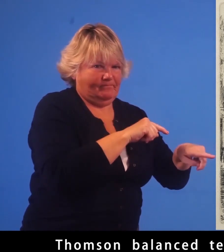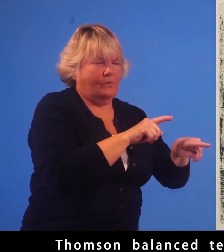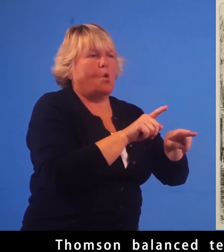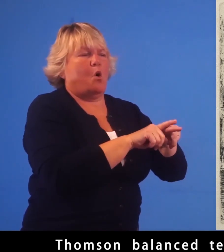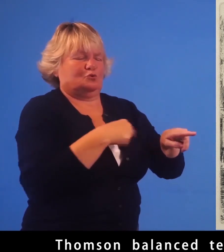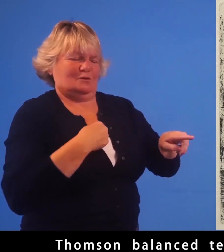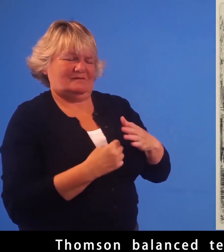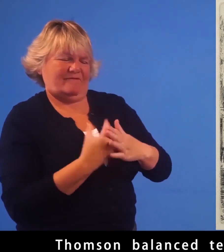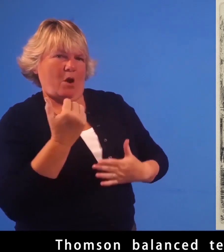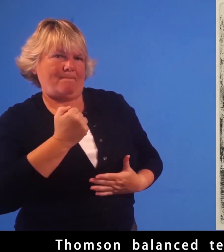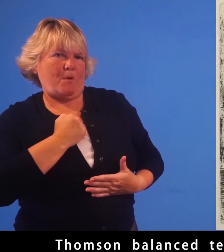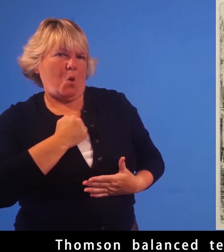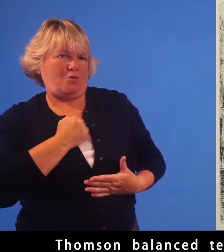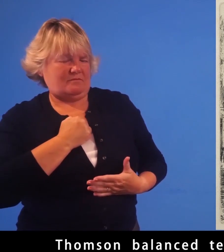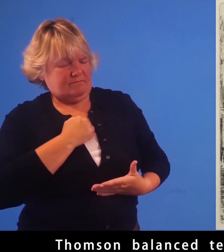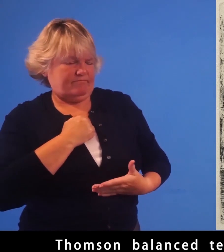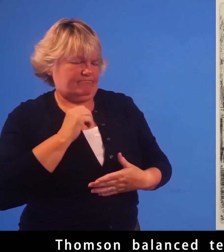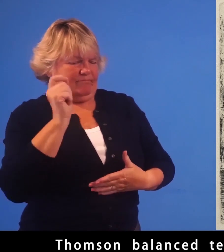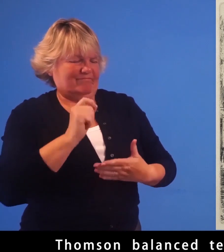own artistic practice.